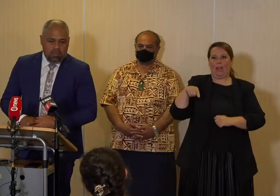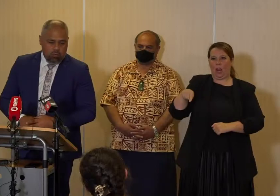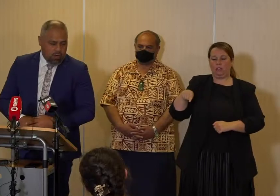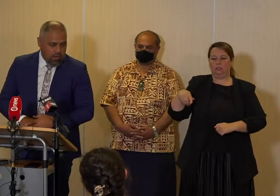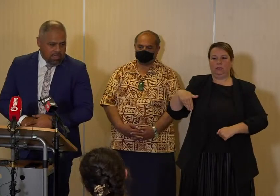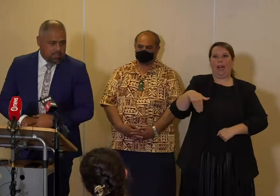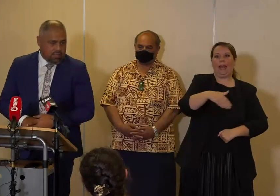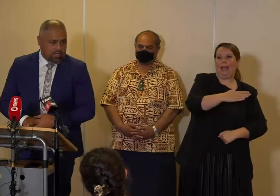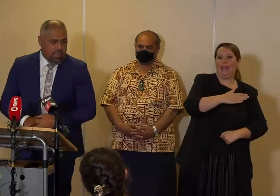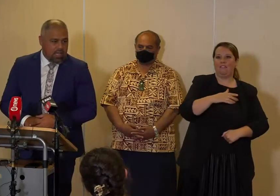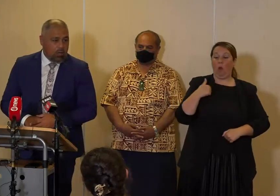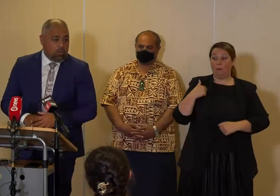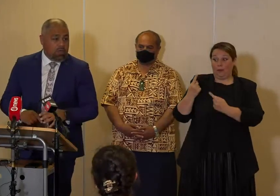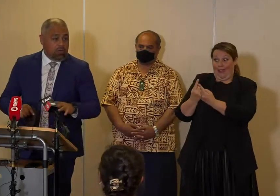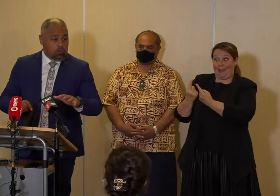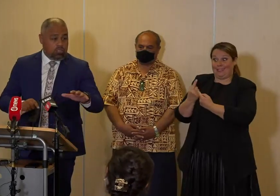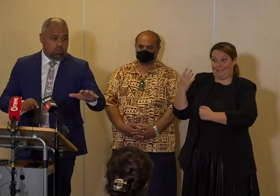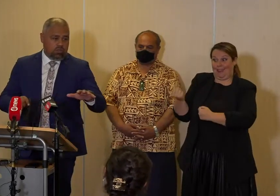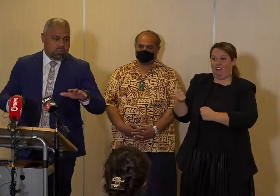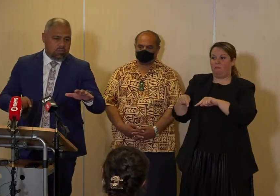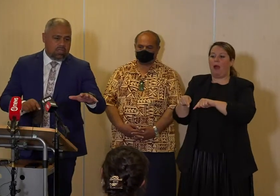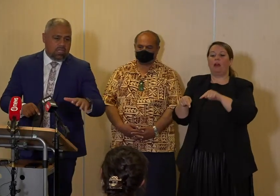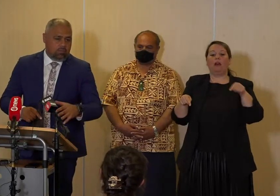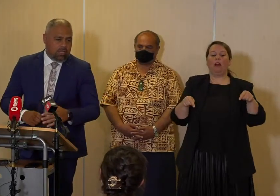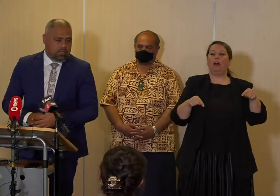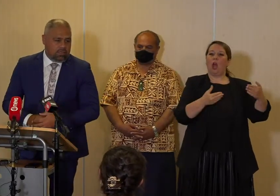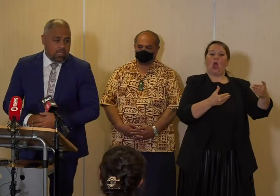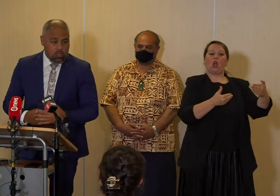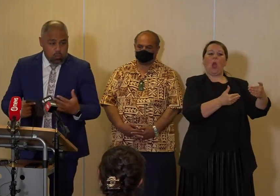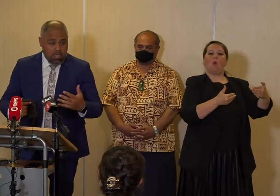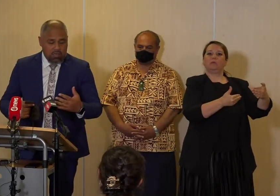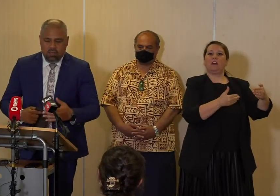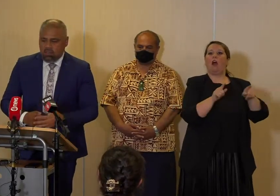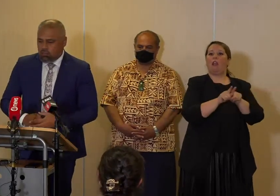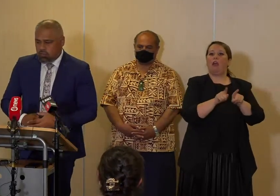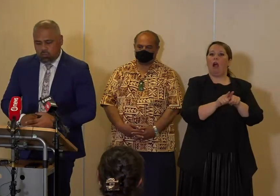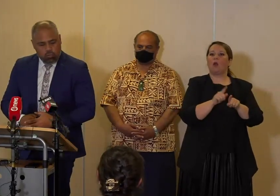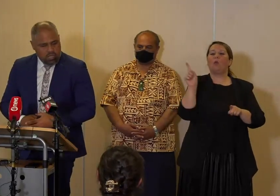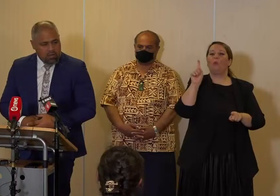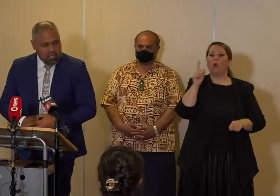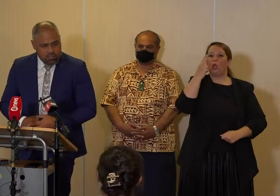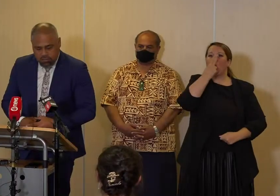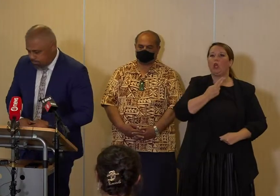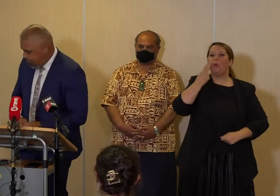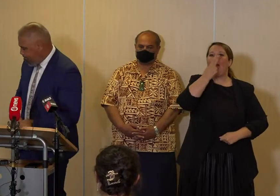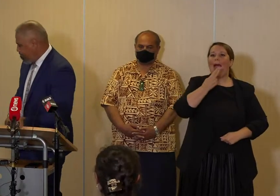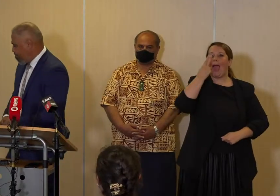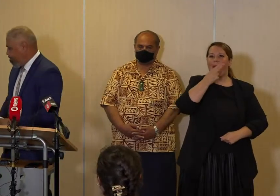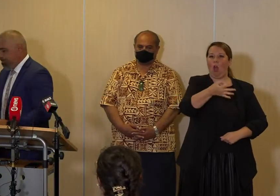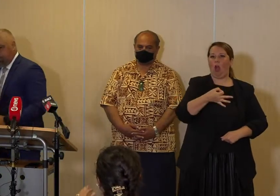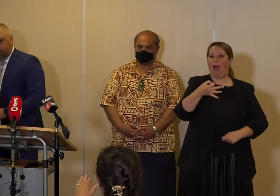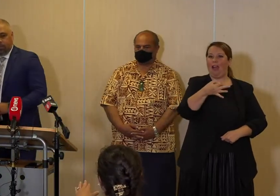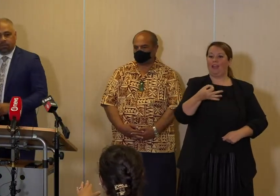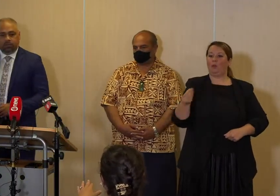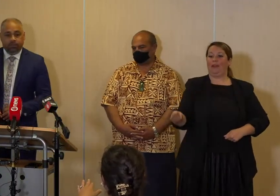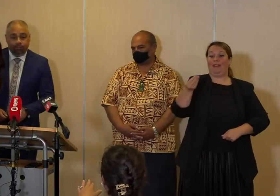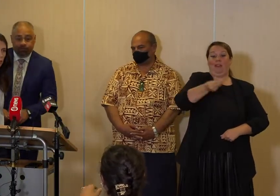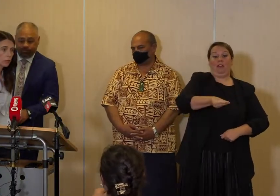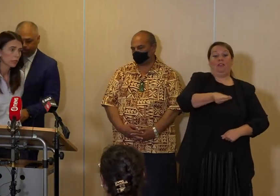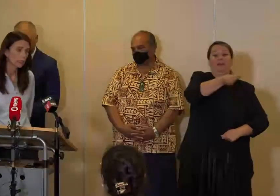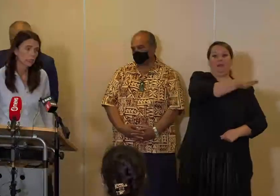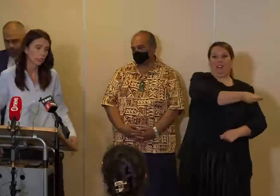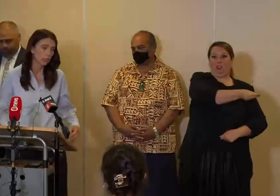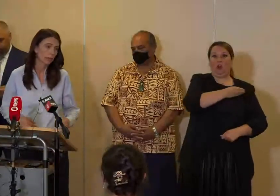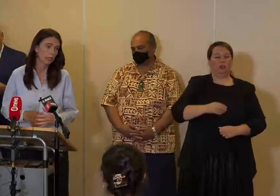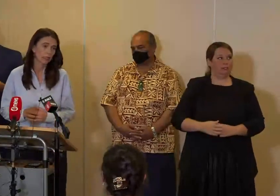course, where our assets are, how we might look to use some of the other places like Niue to support our actions. Just to